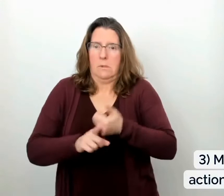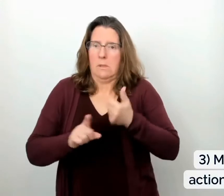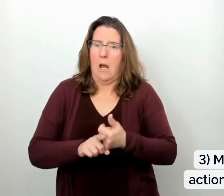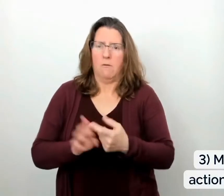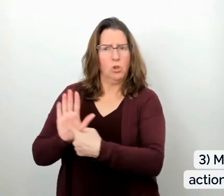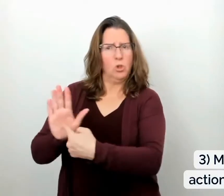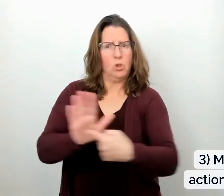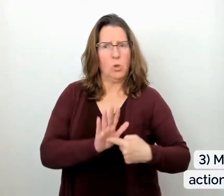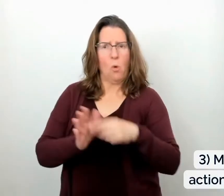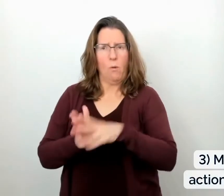to demonstrate their learning.